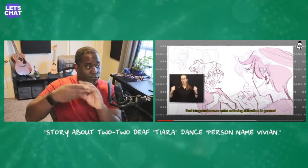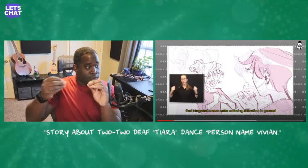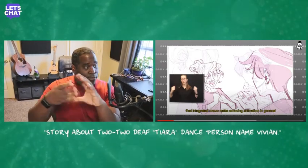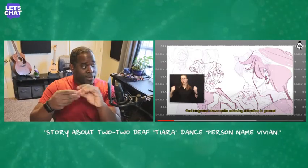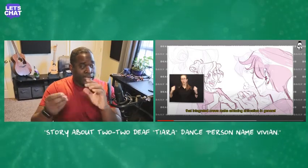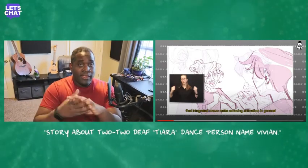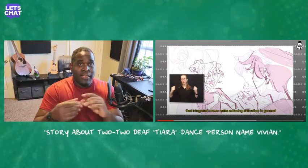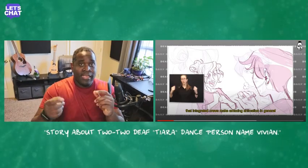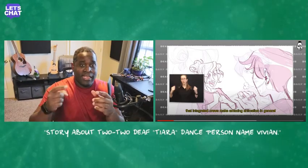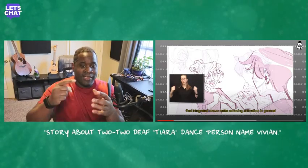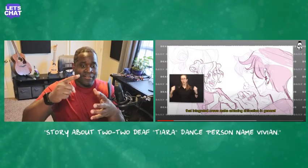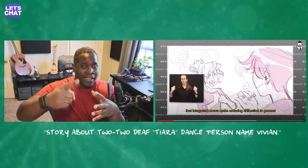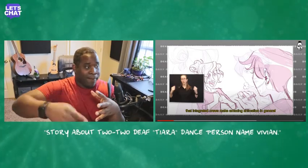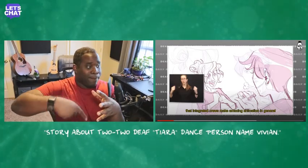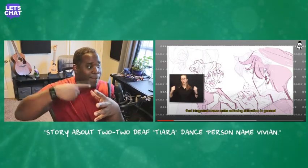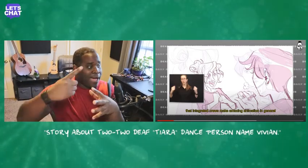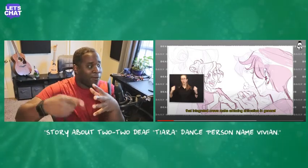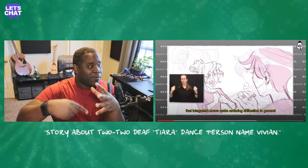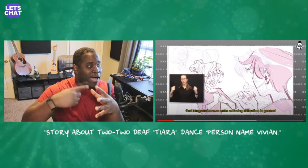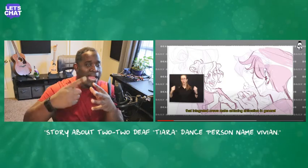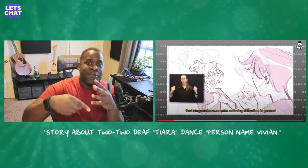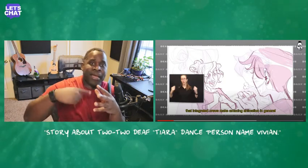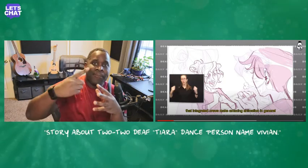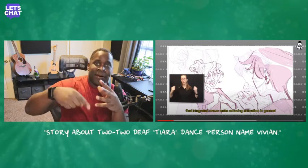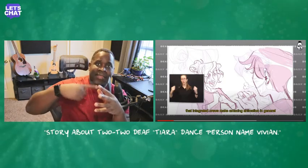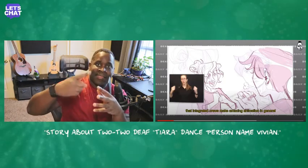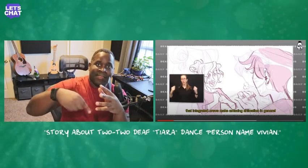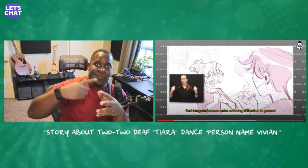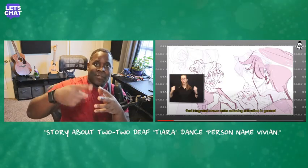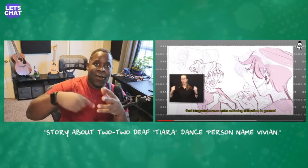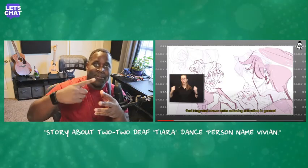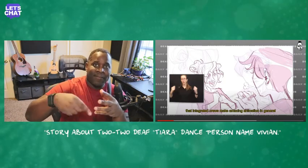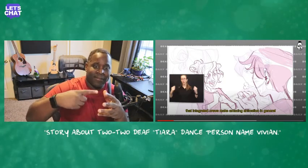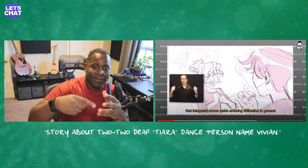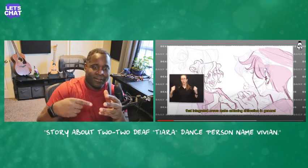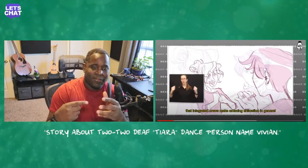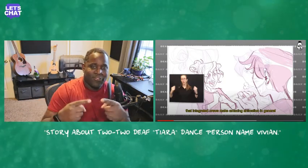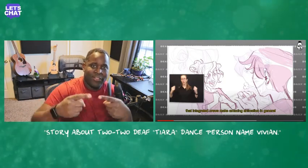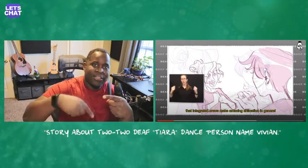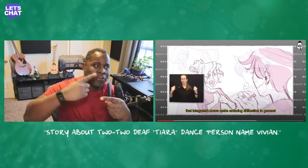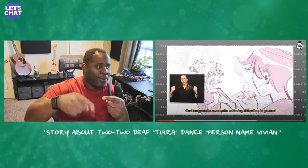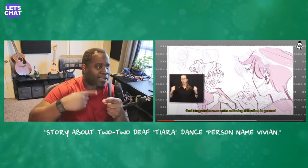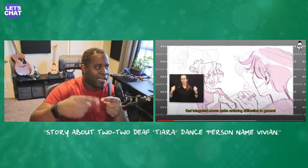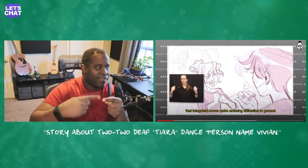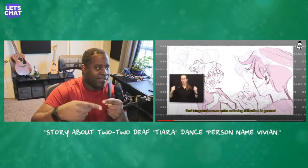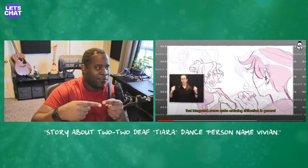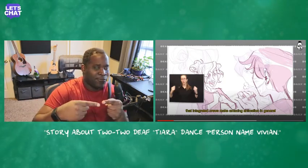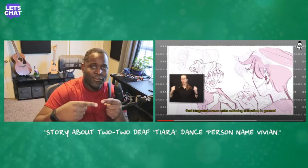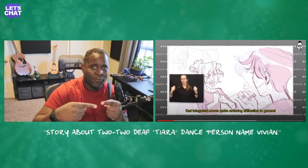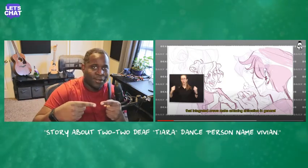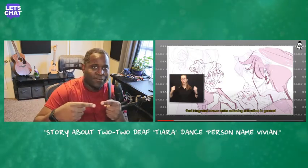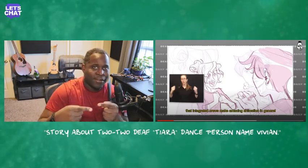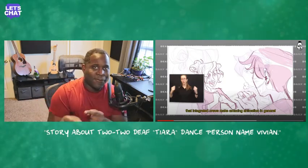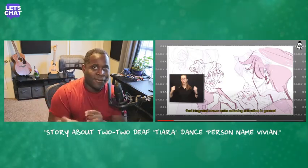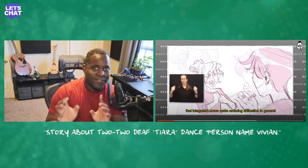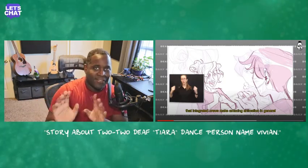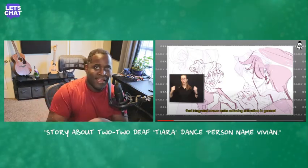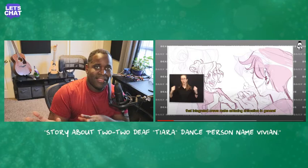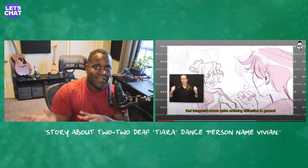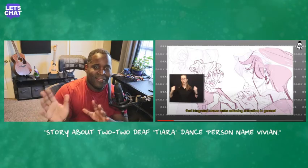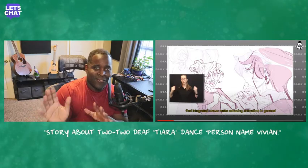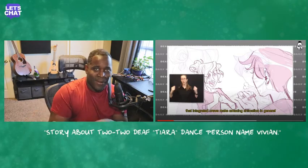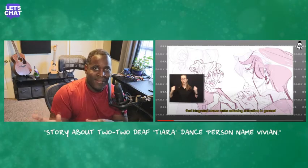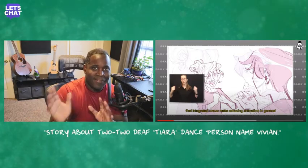the story is about, I do my about like this with all my fingers. She did her about like this with just one finger, which